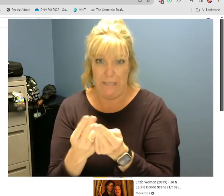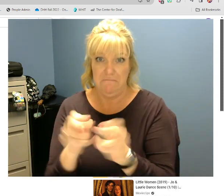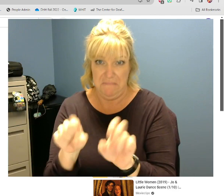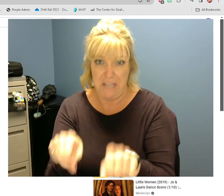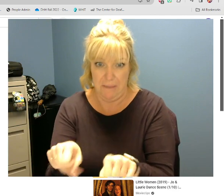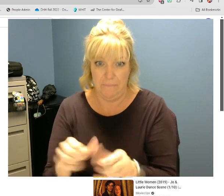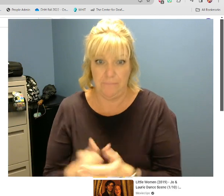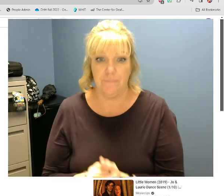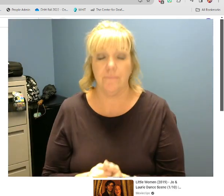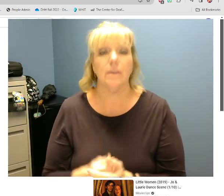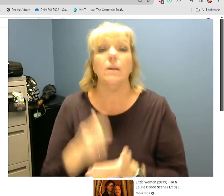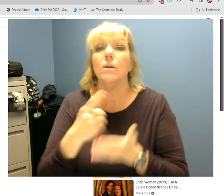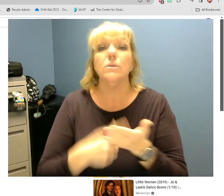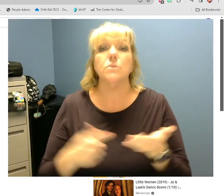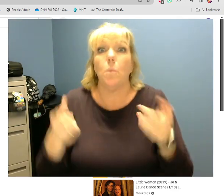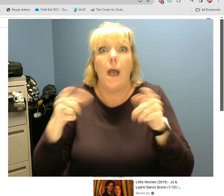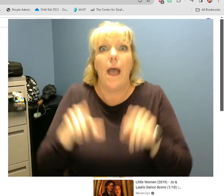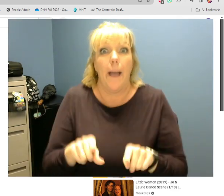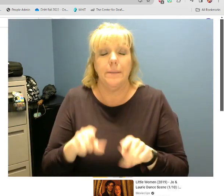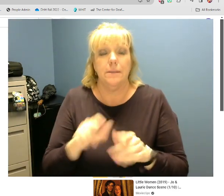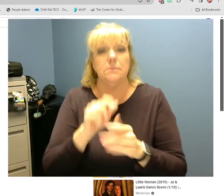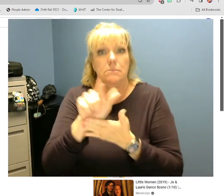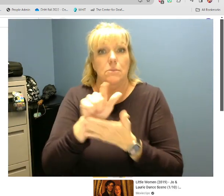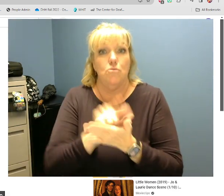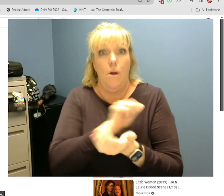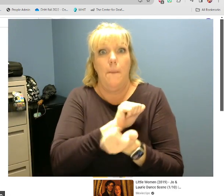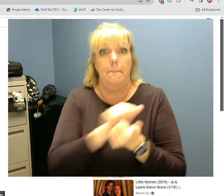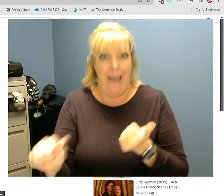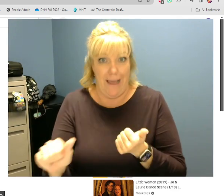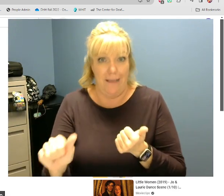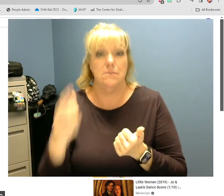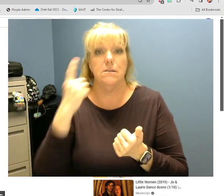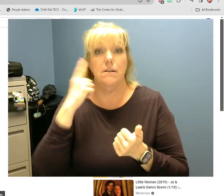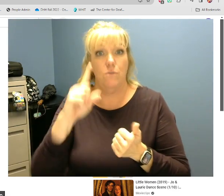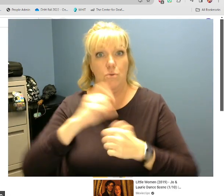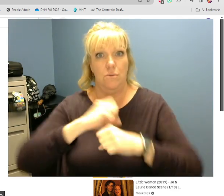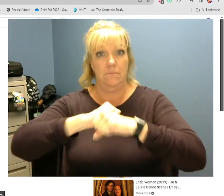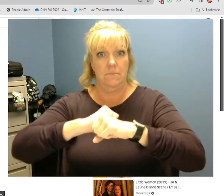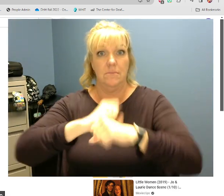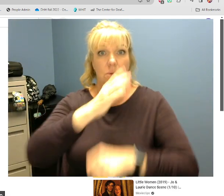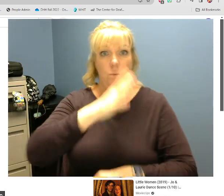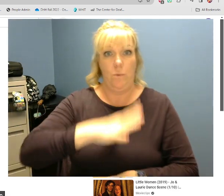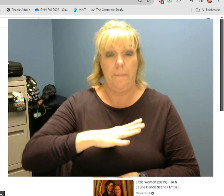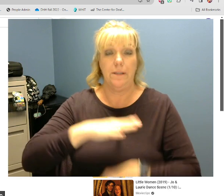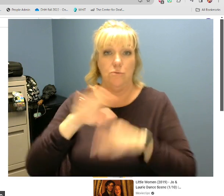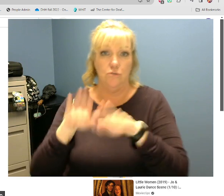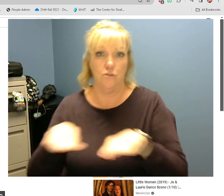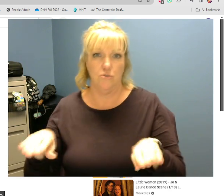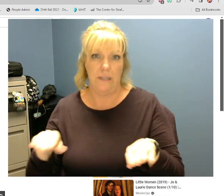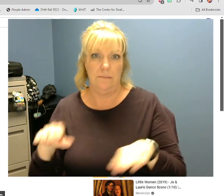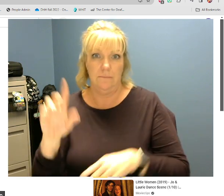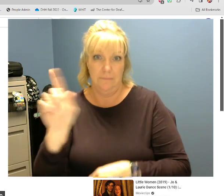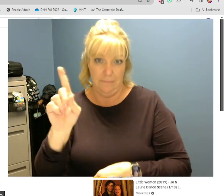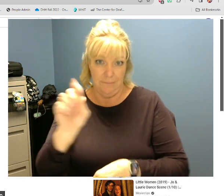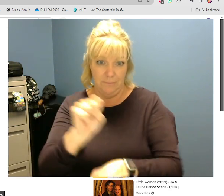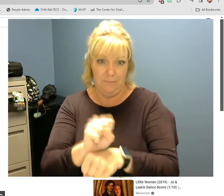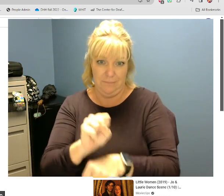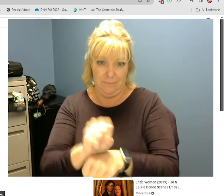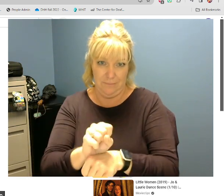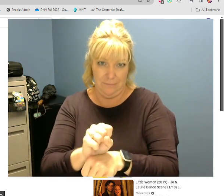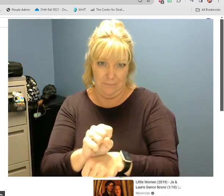get protective labor legislation for women and children. And this says that